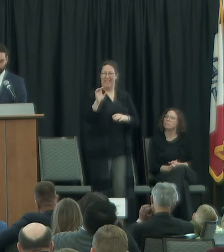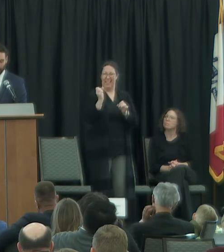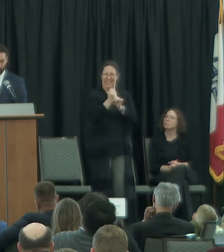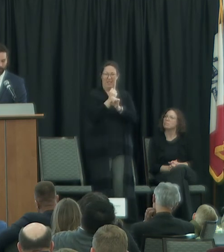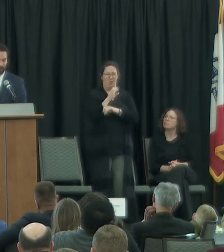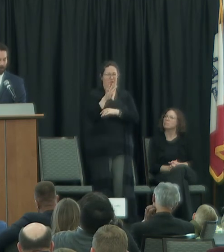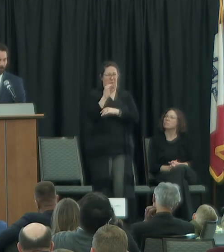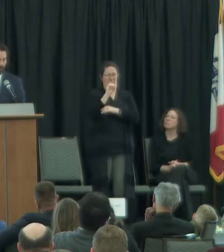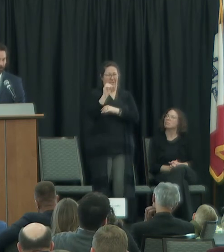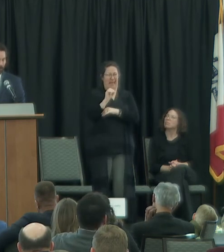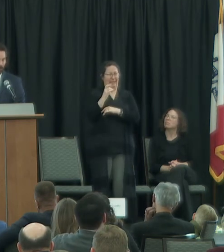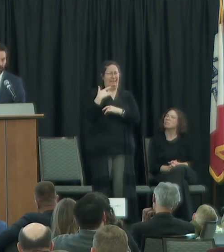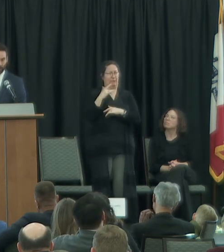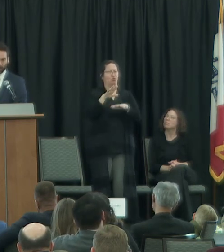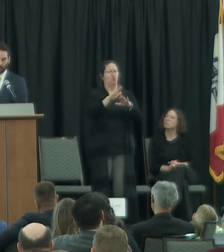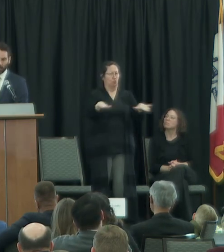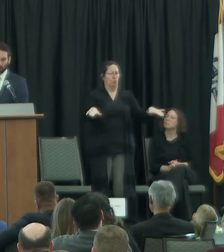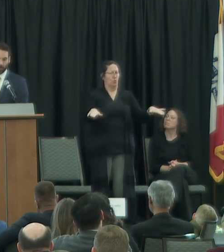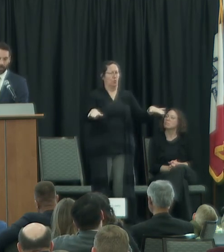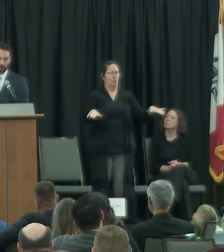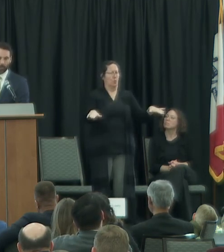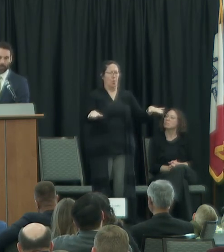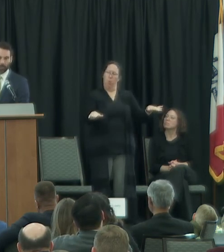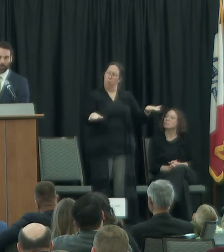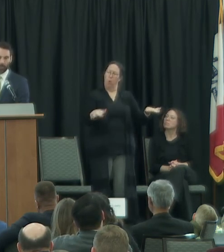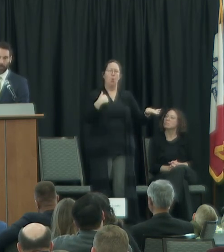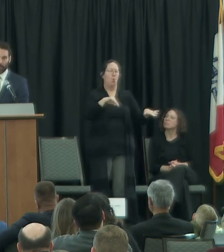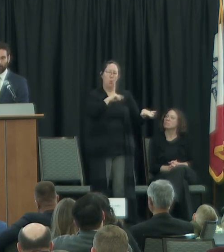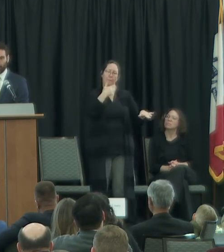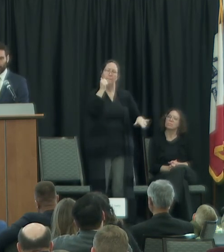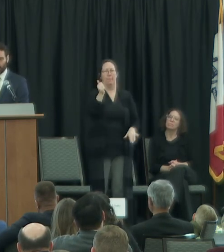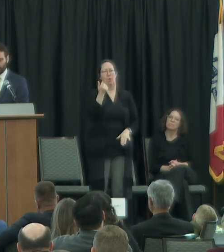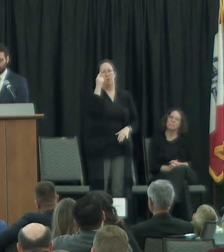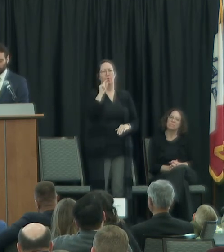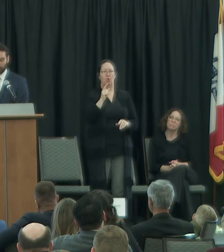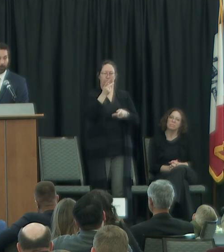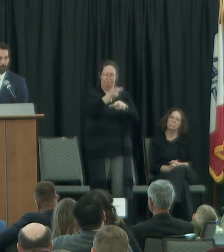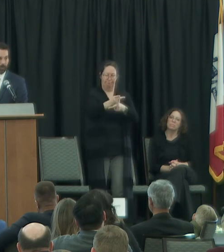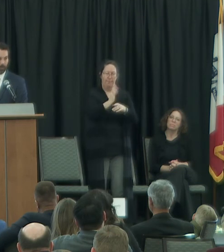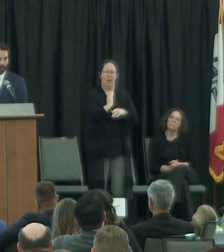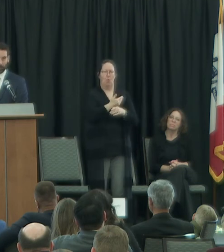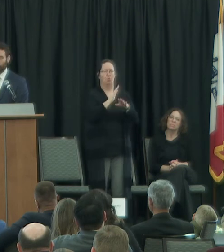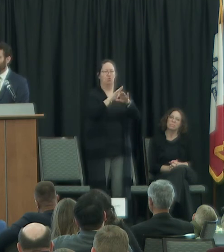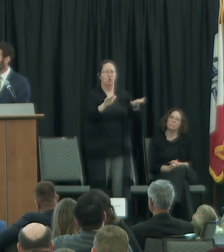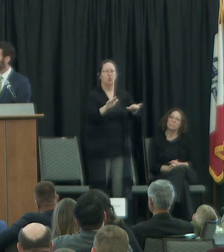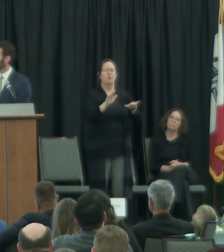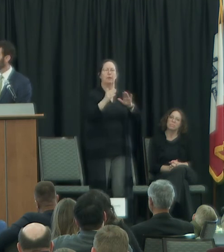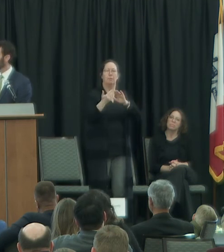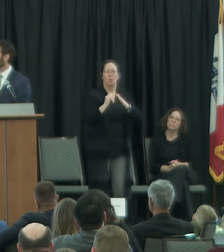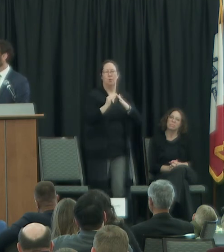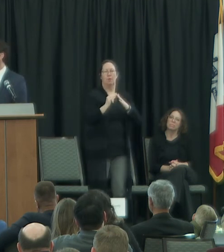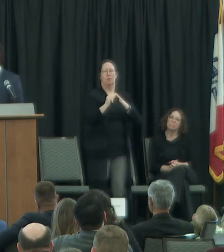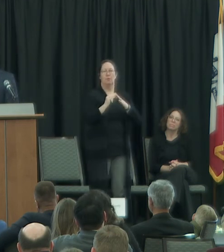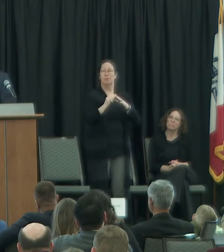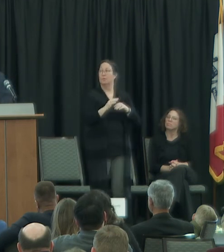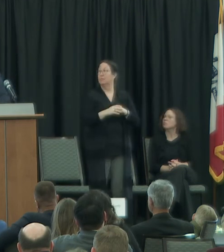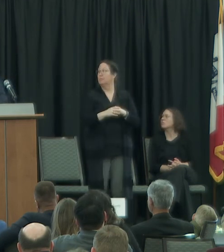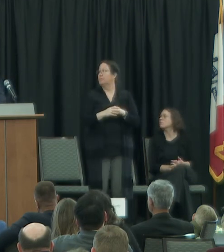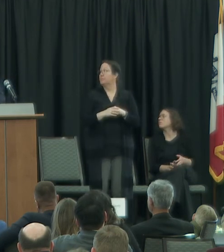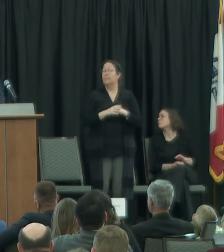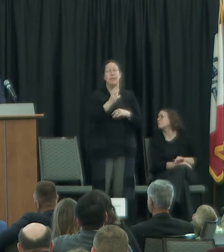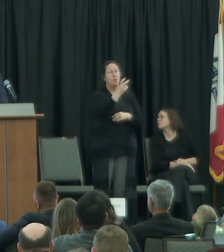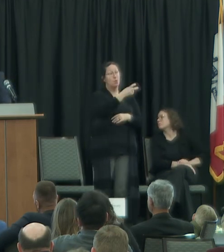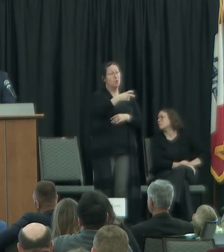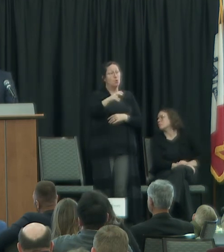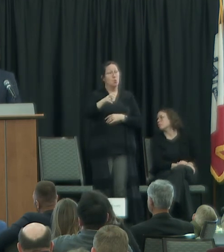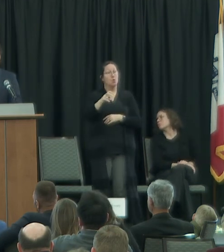of 40% being children, there's ways we can do much, much better for children and families in our community. Let's switch gears